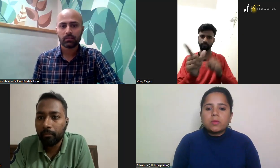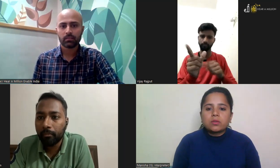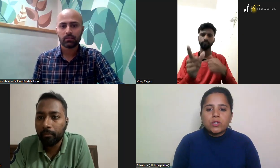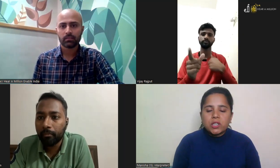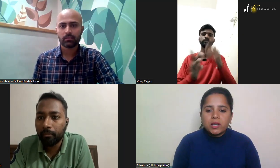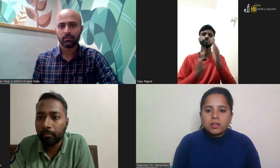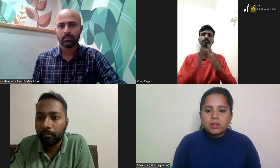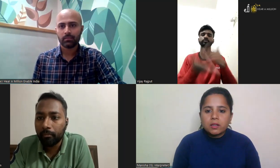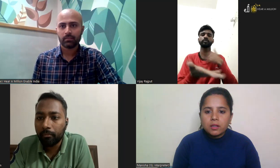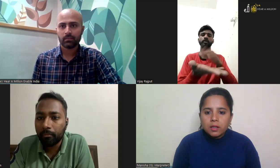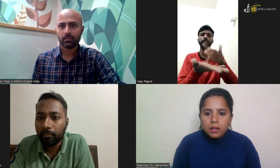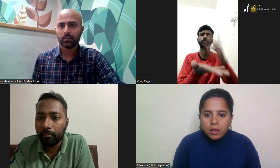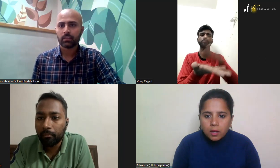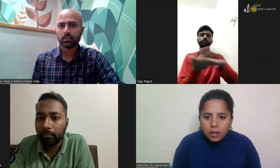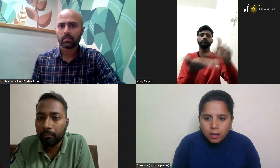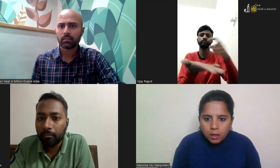My name is Vijay.